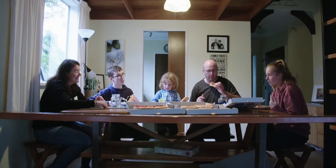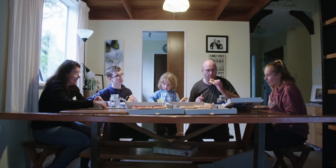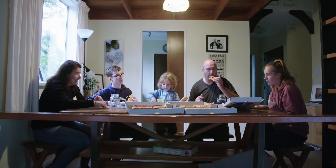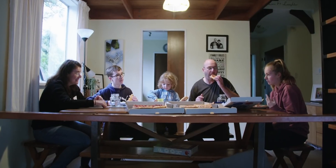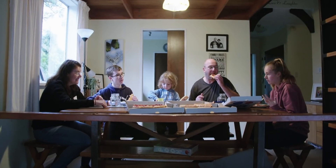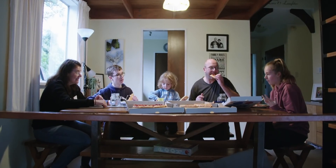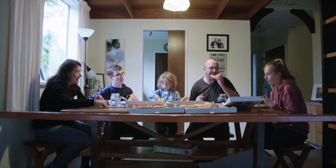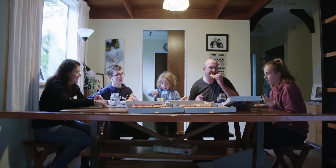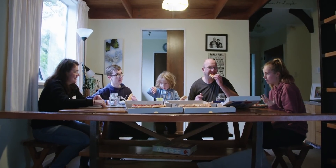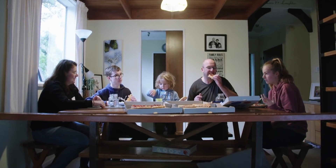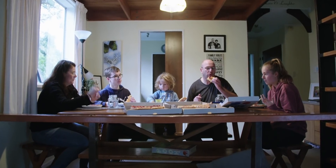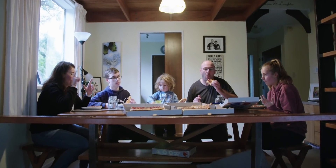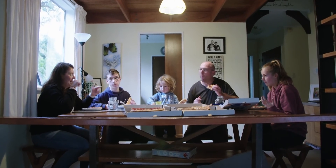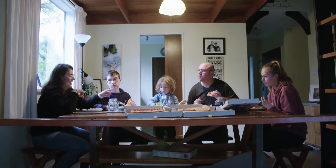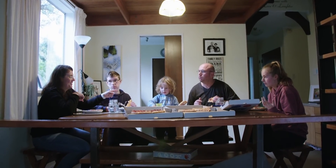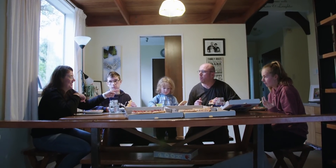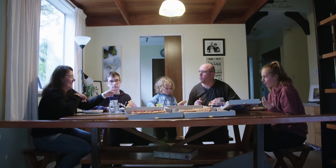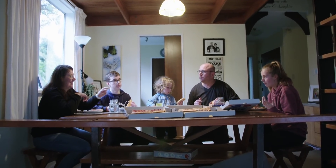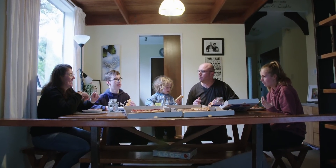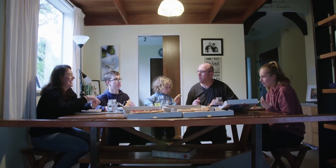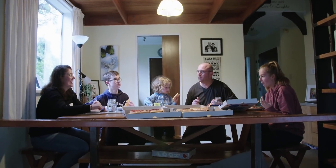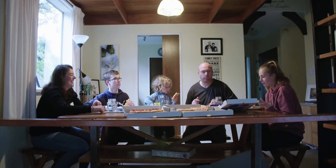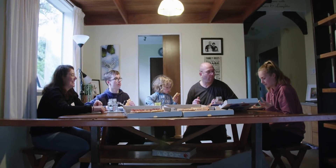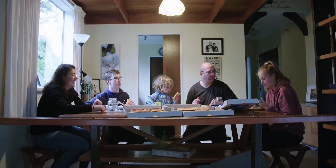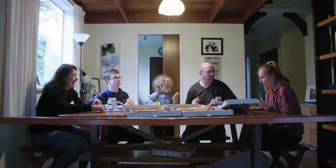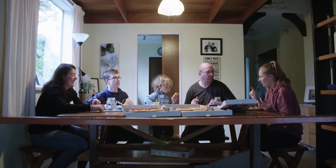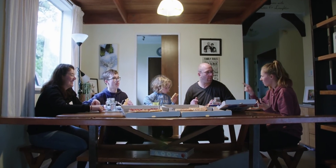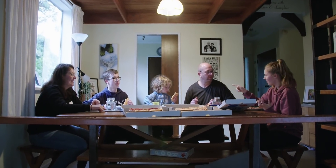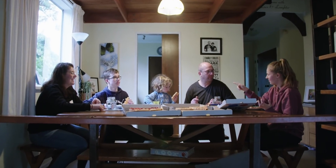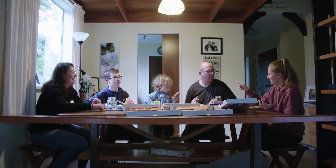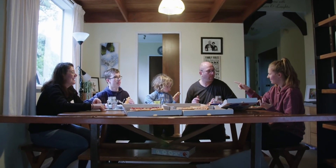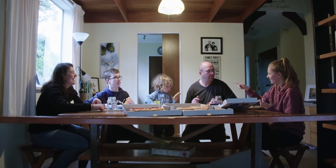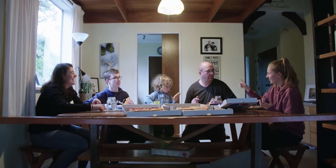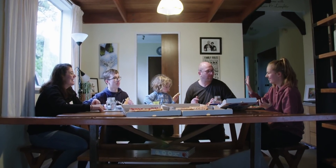life. You can't expect a family to just sit and you've either got to eat or you've either got to talk.